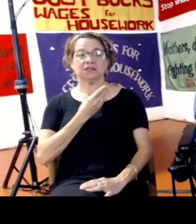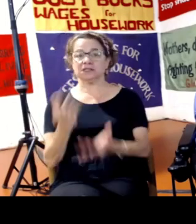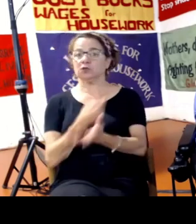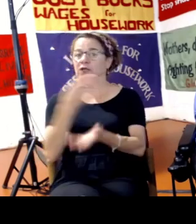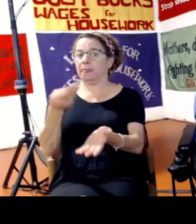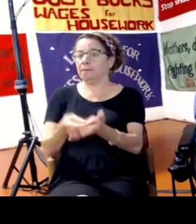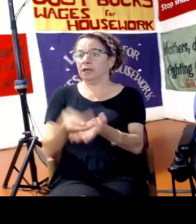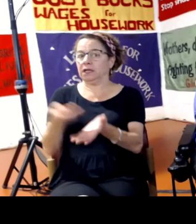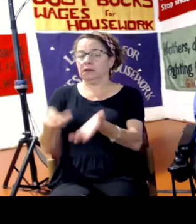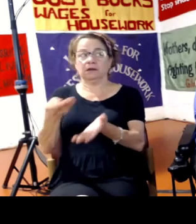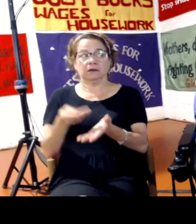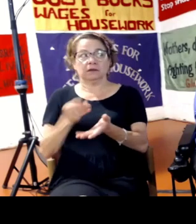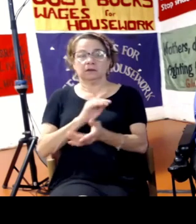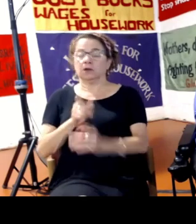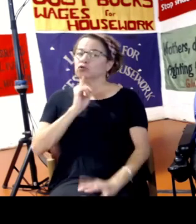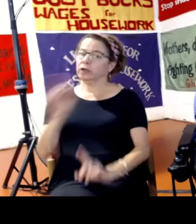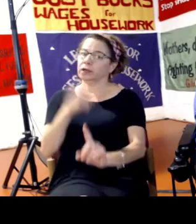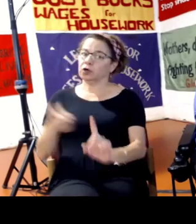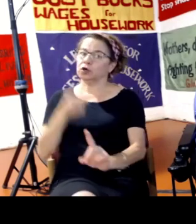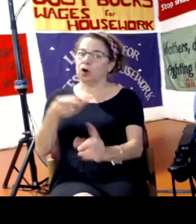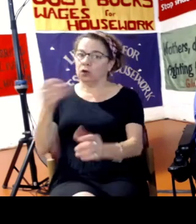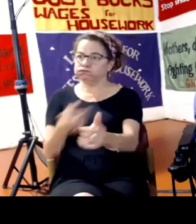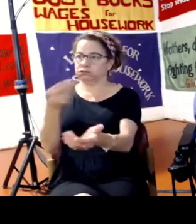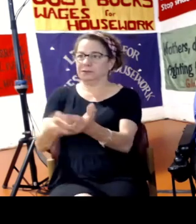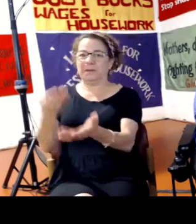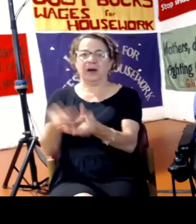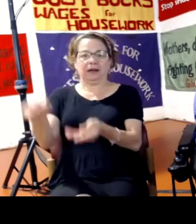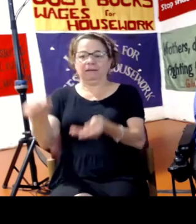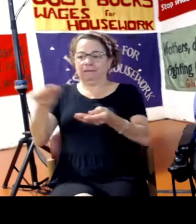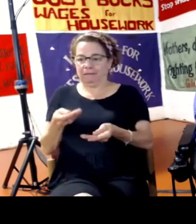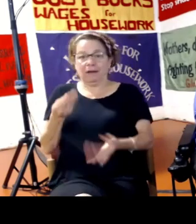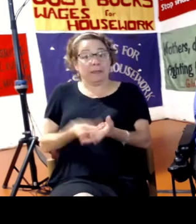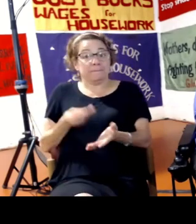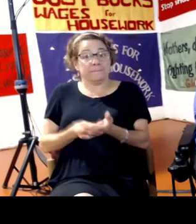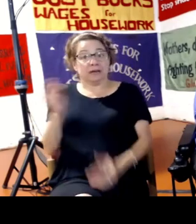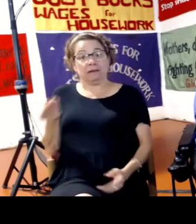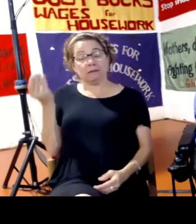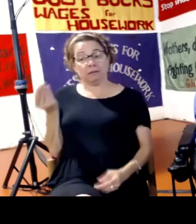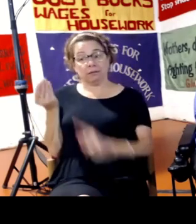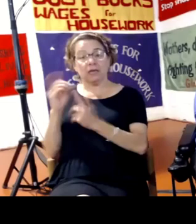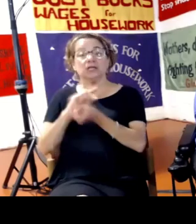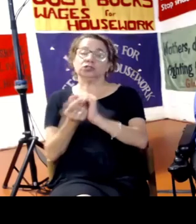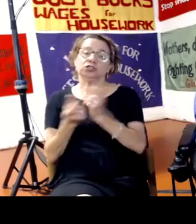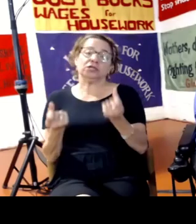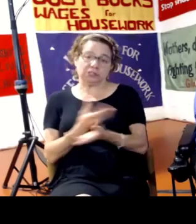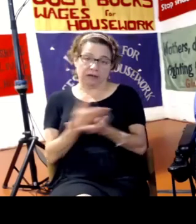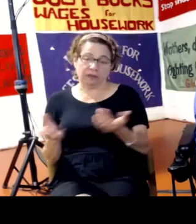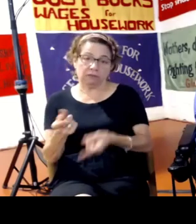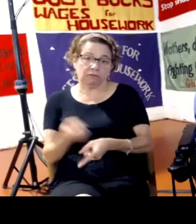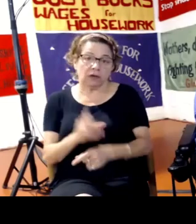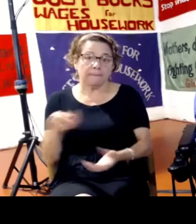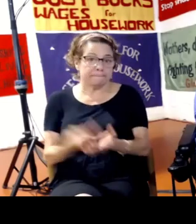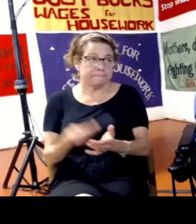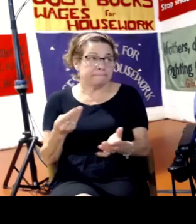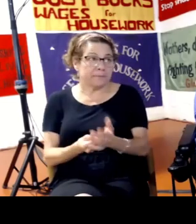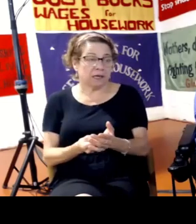were always after the cash, because that is the only thing that changes things, is whether you have money or